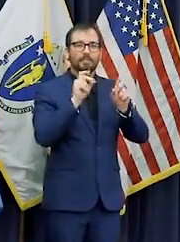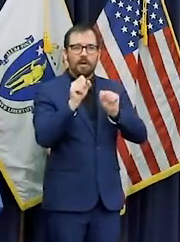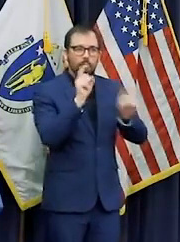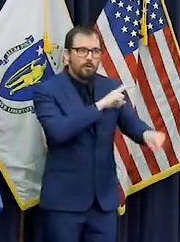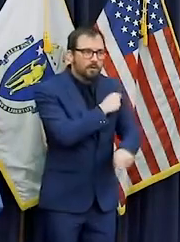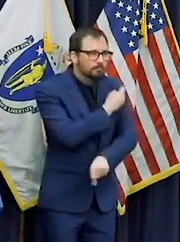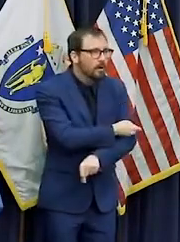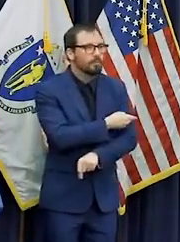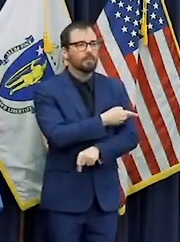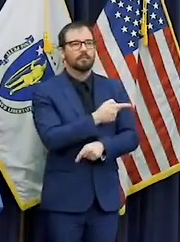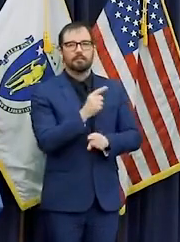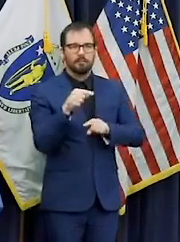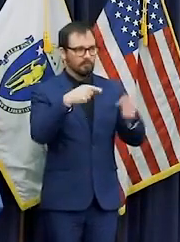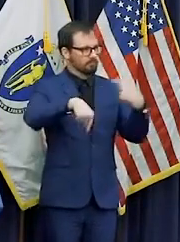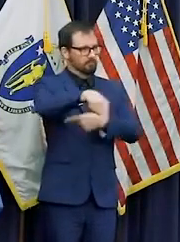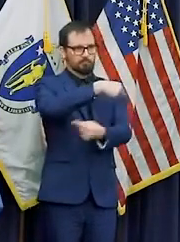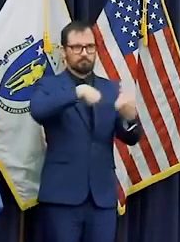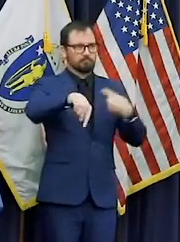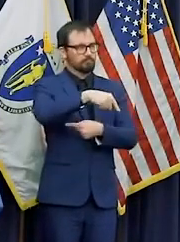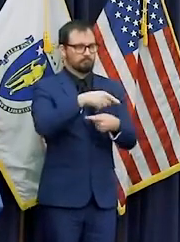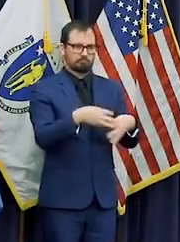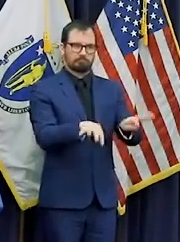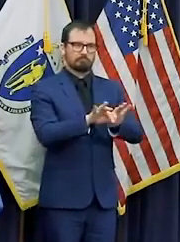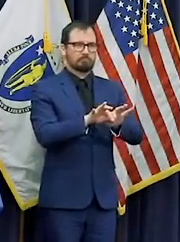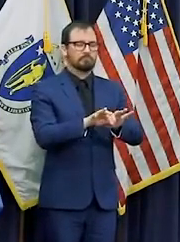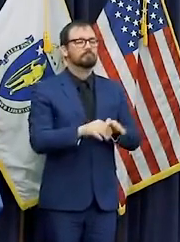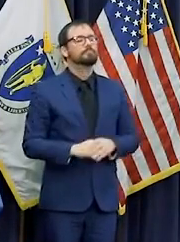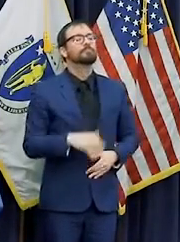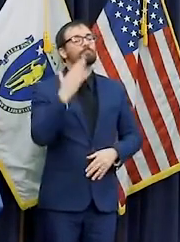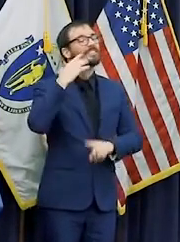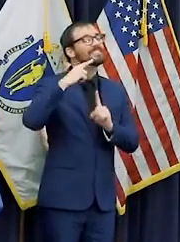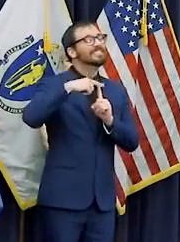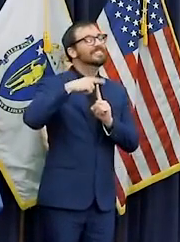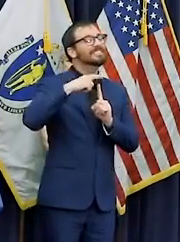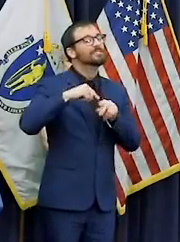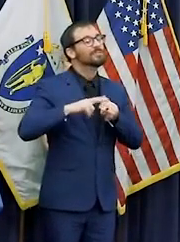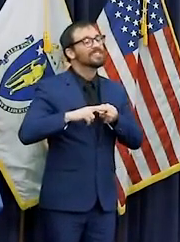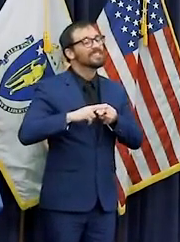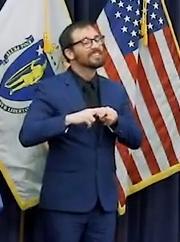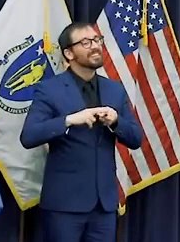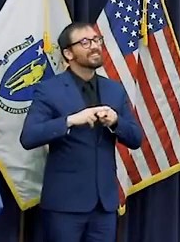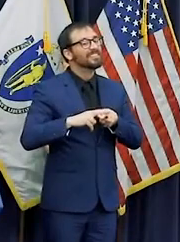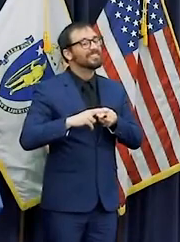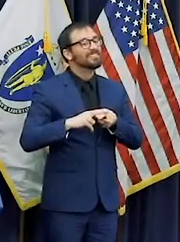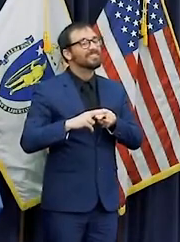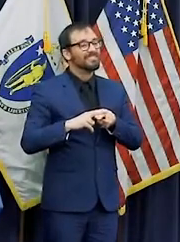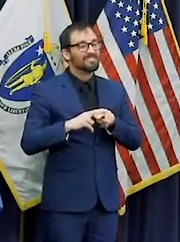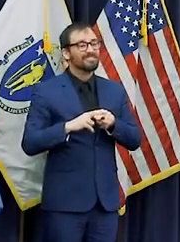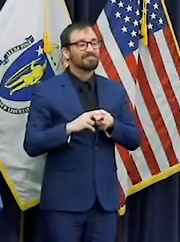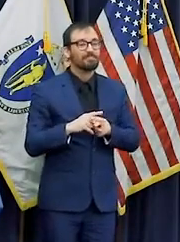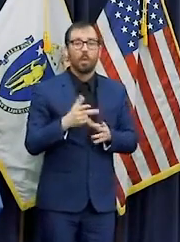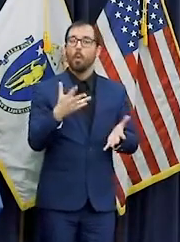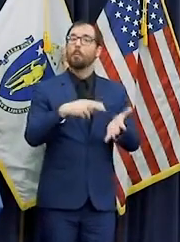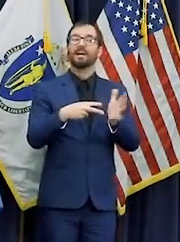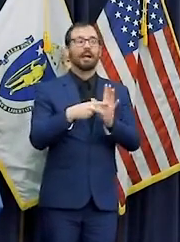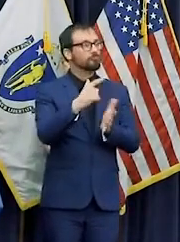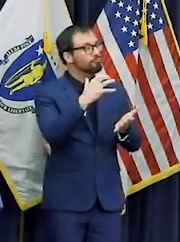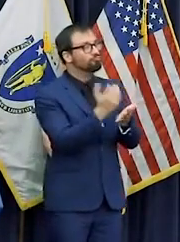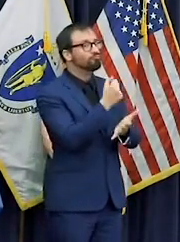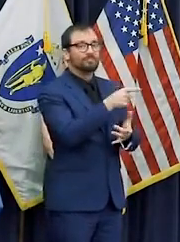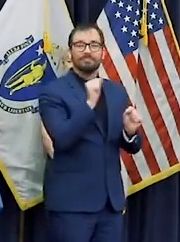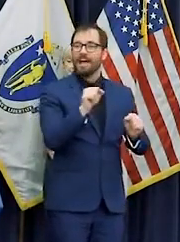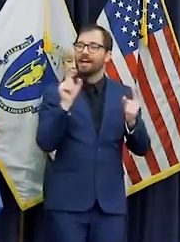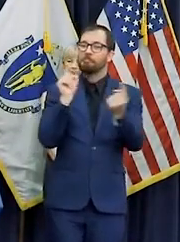doesn't mean we think it's a good idea to take the train downtown to meet up with friends. By limiting the use of public transportation